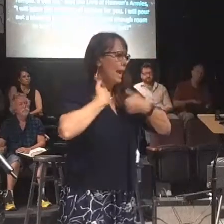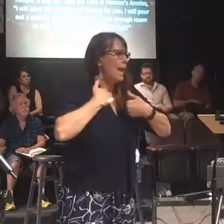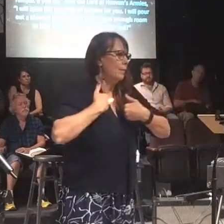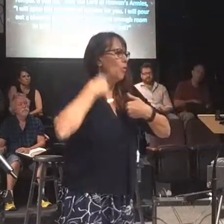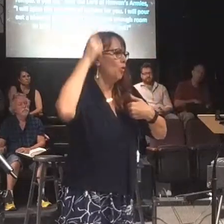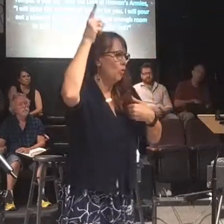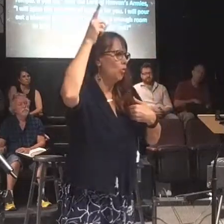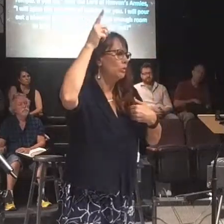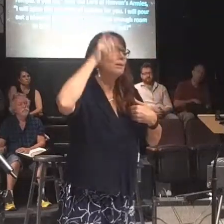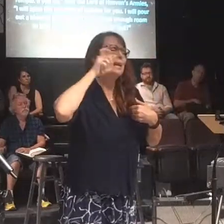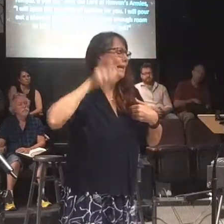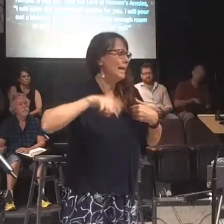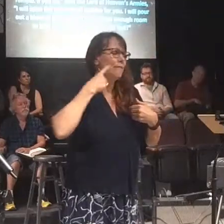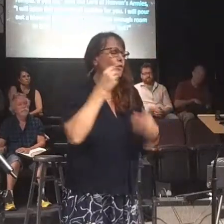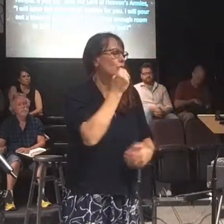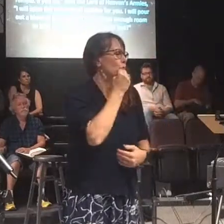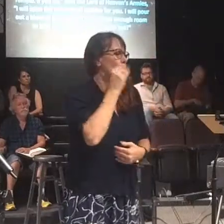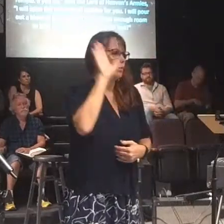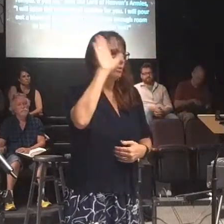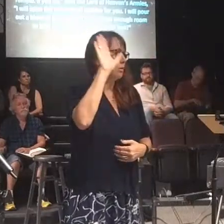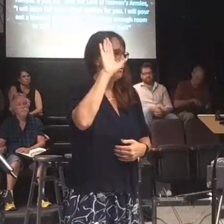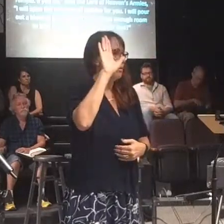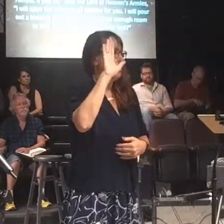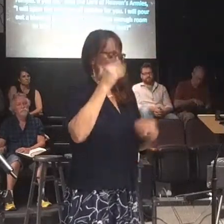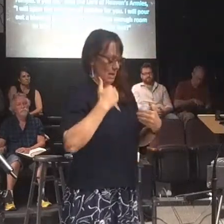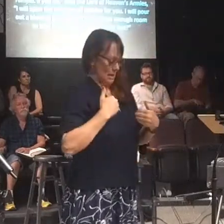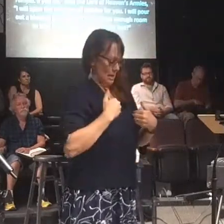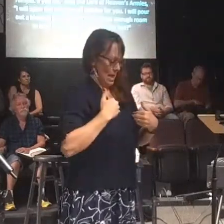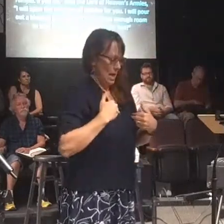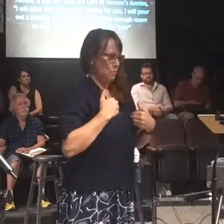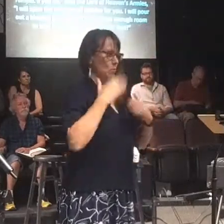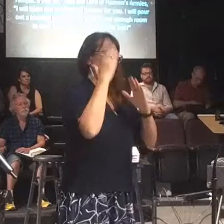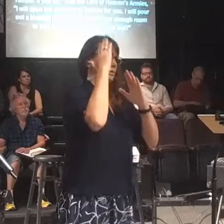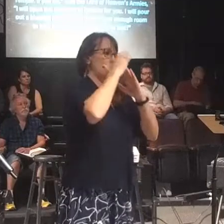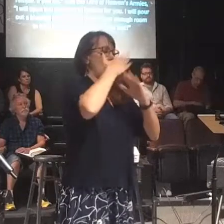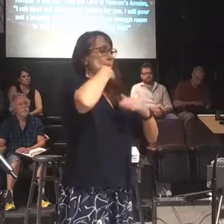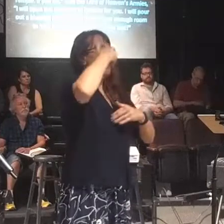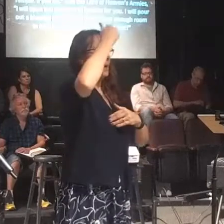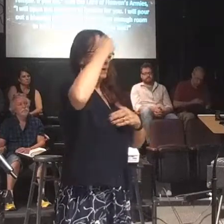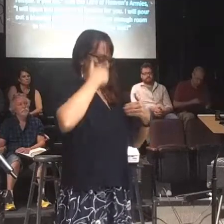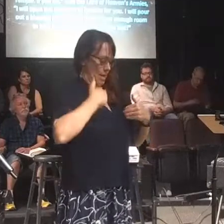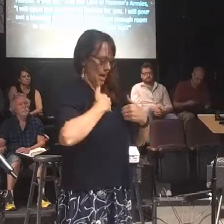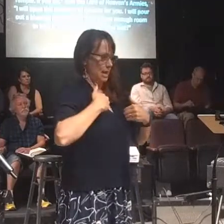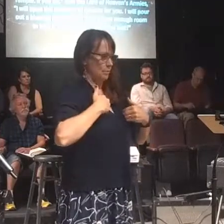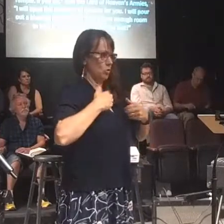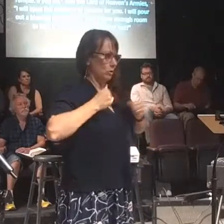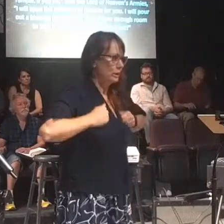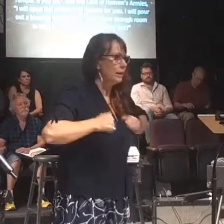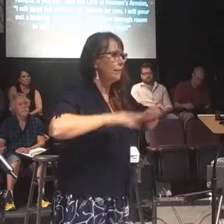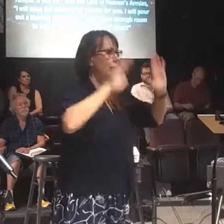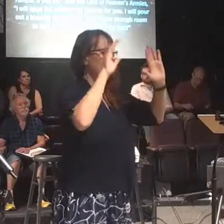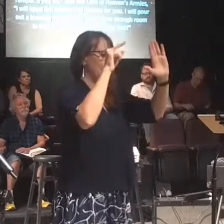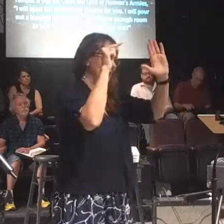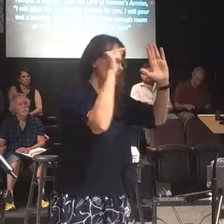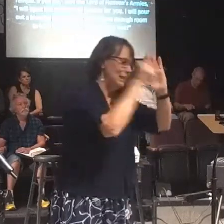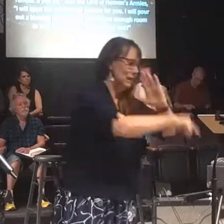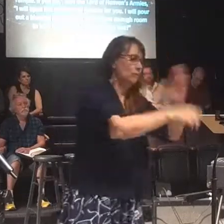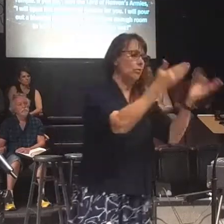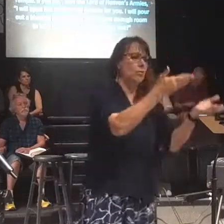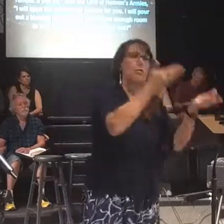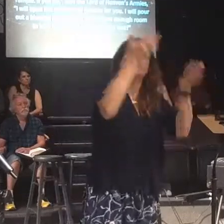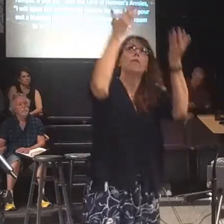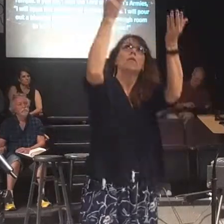It was a mechanism to demonstrate and reinforce and nurture the all-in